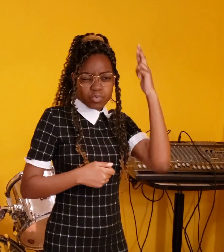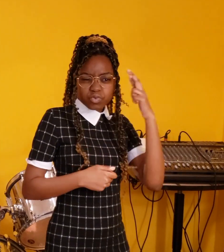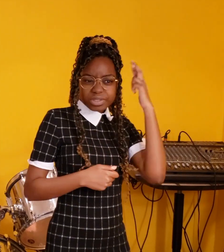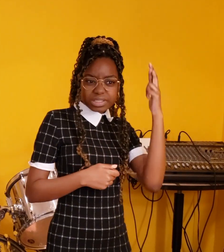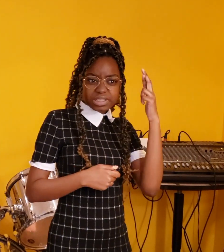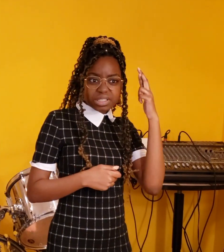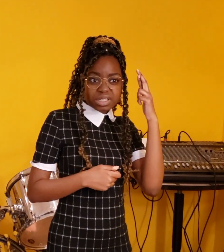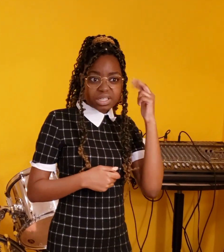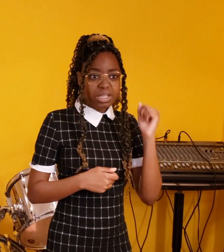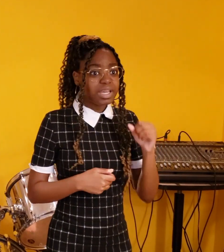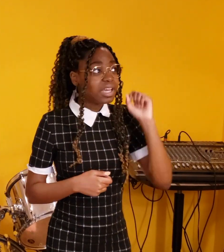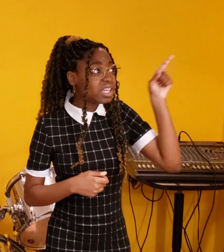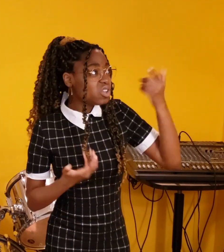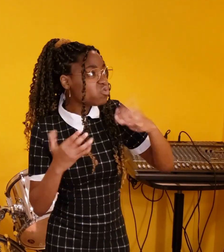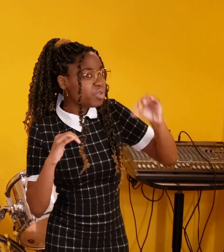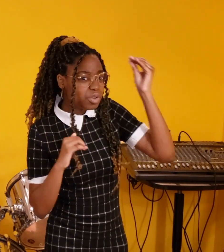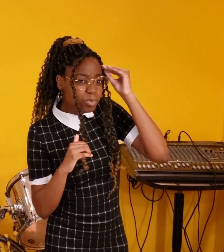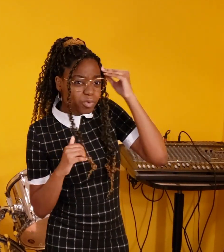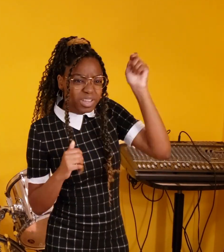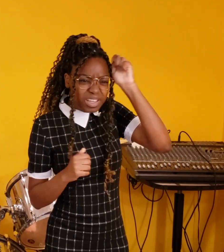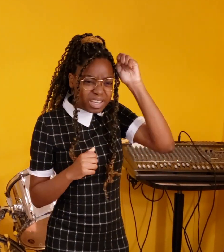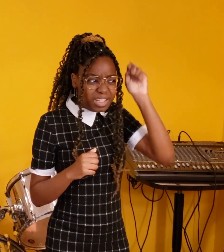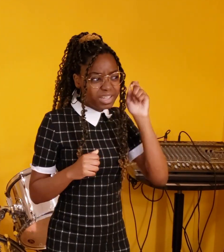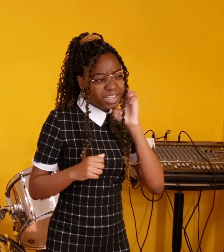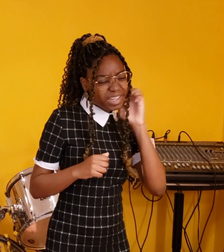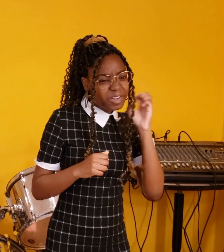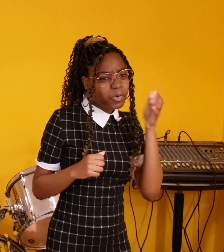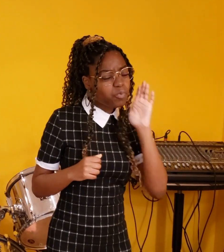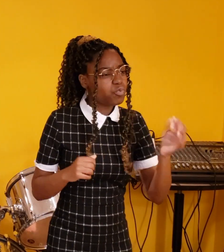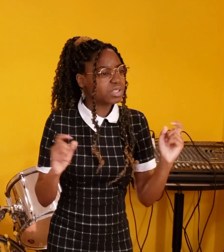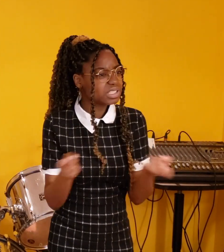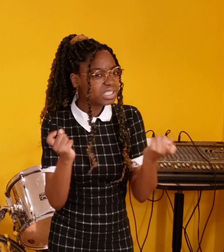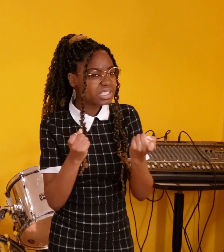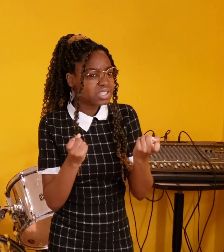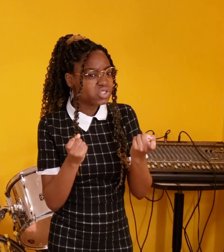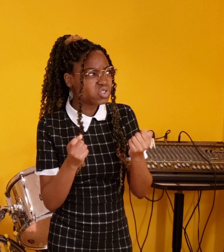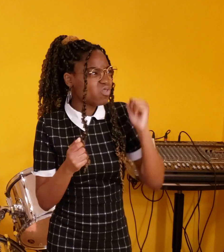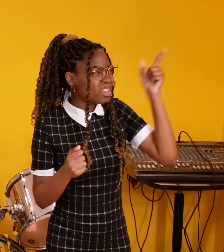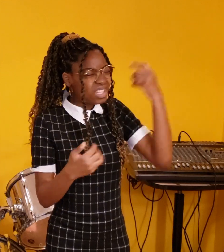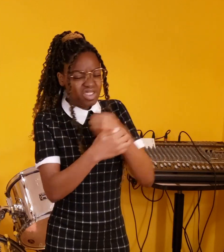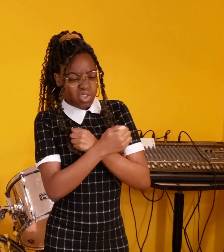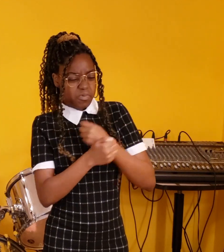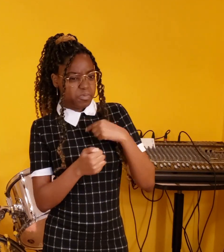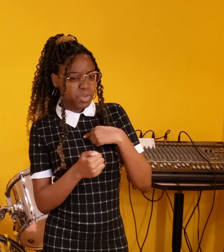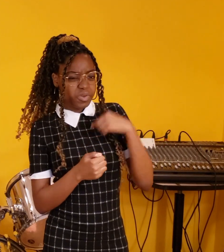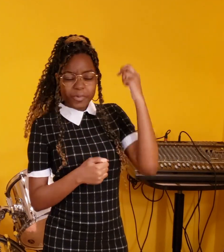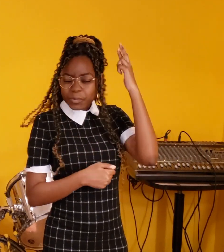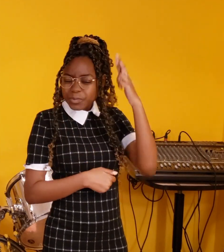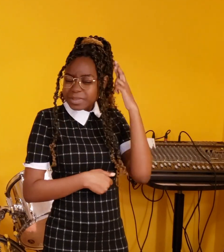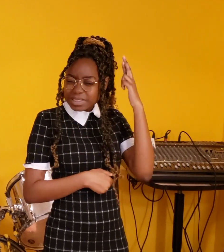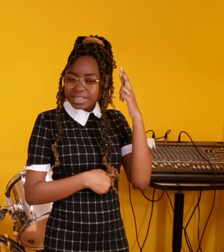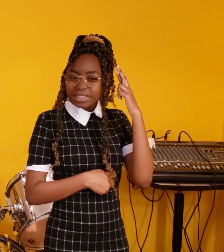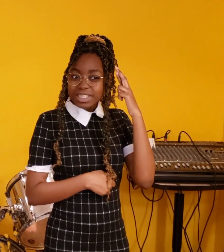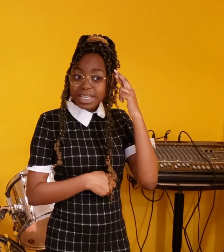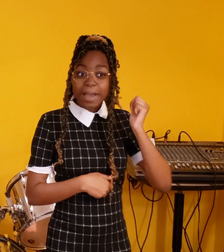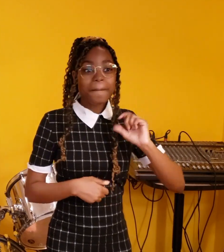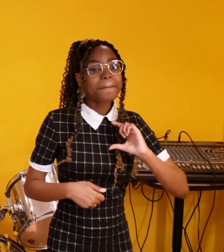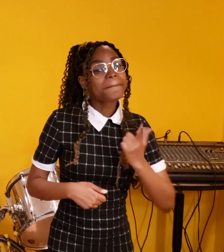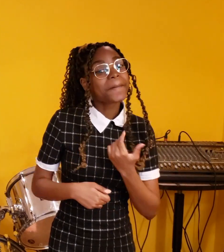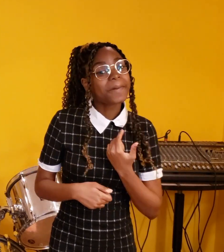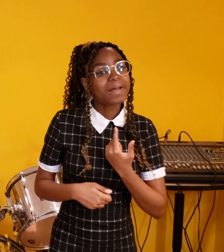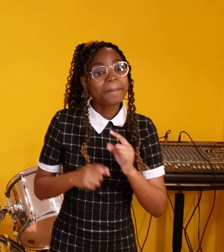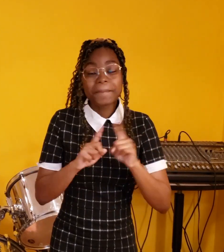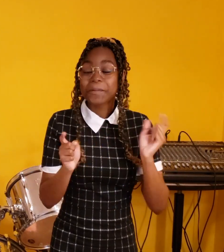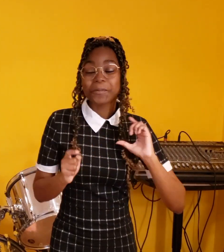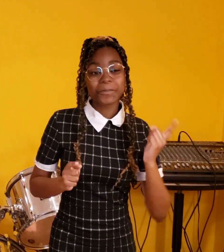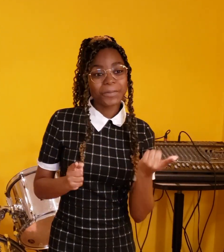sin. You know? Probably wonder why, but as we saw the past few weeks, and